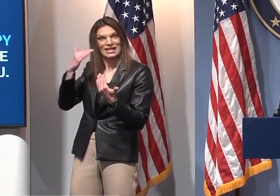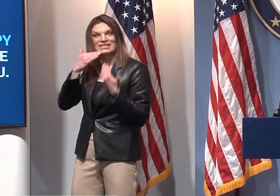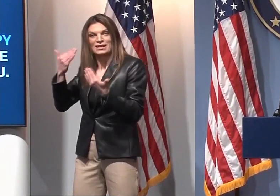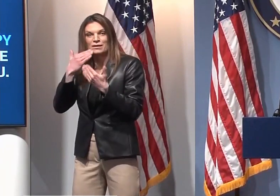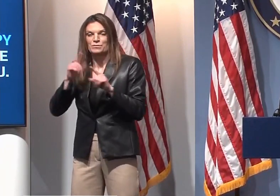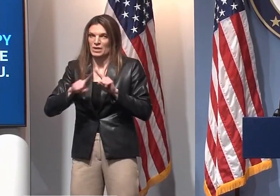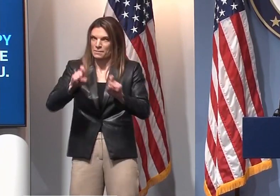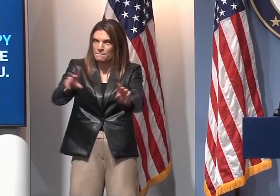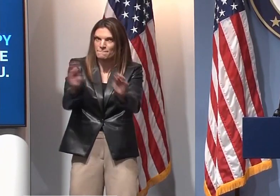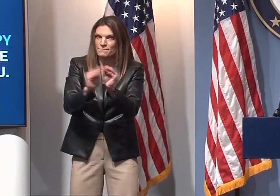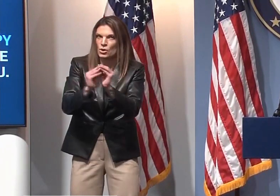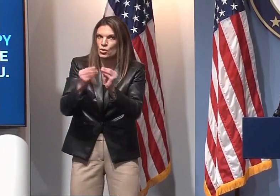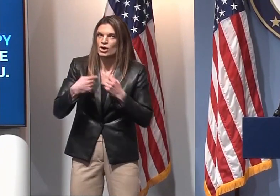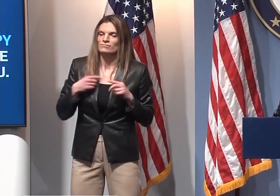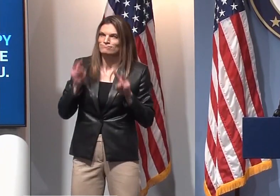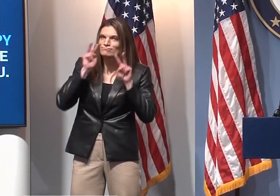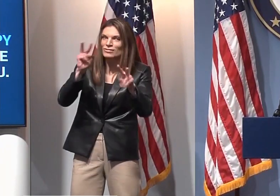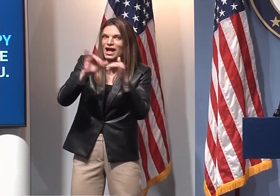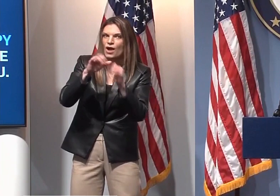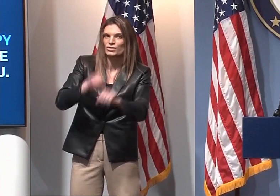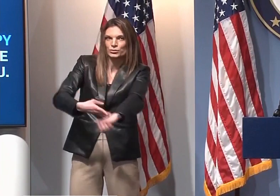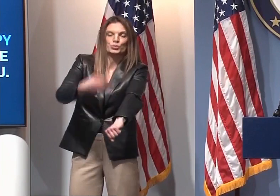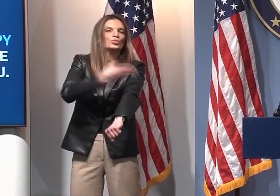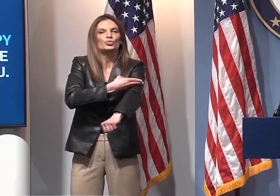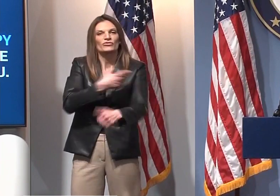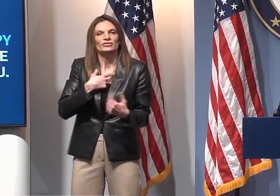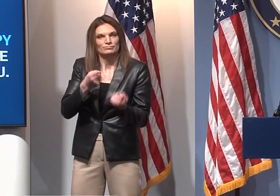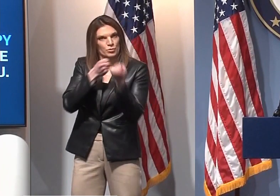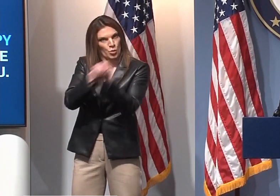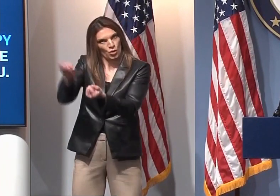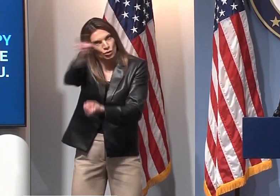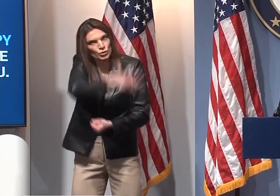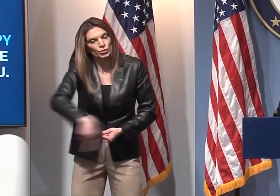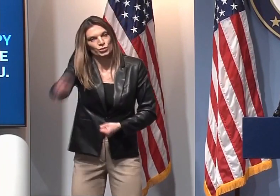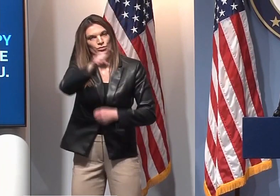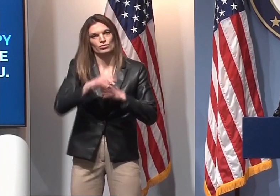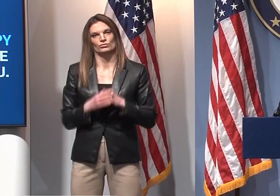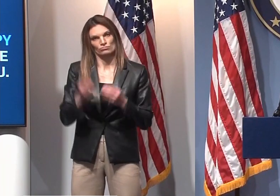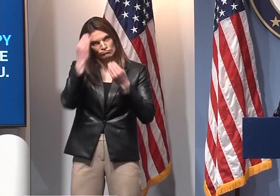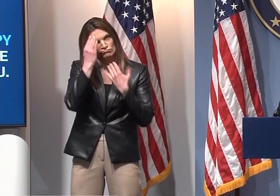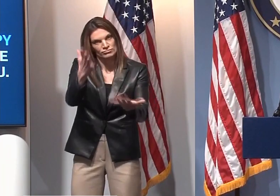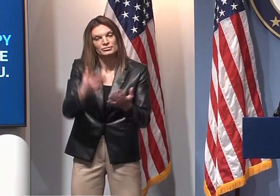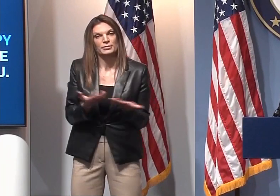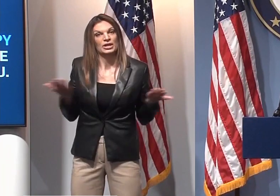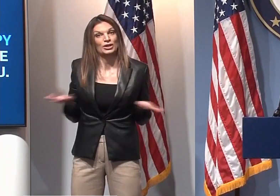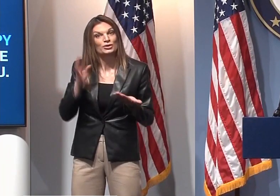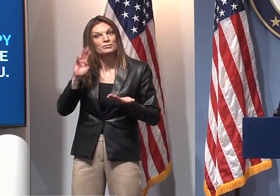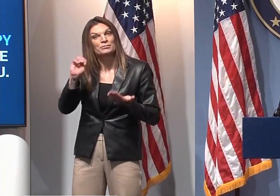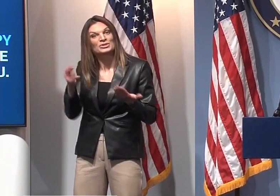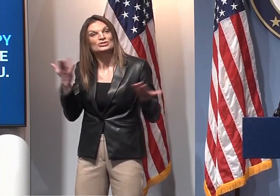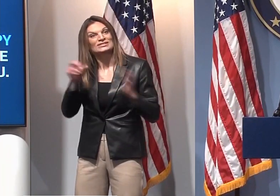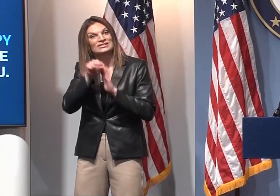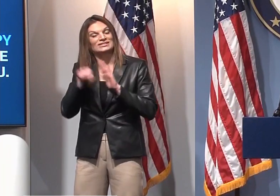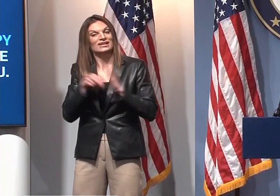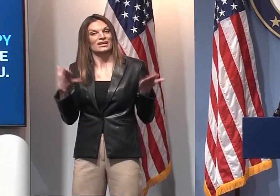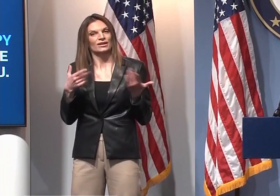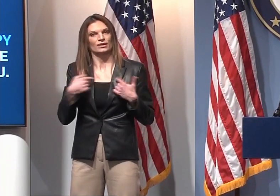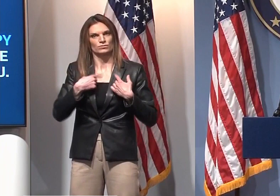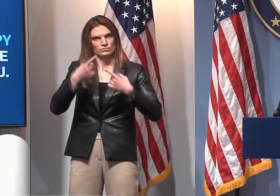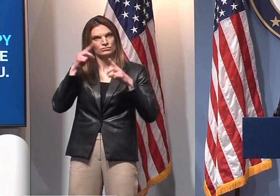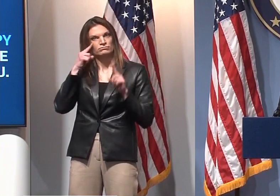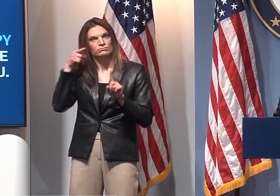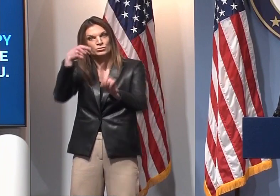your family safe. Over the past year, Michigan has been one of the most proactive states. We took this seriously from the start